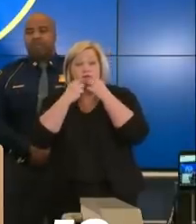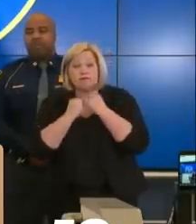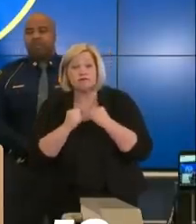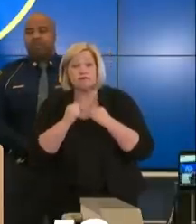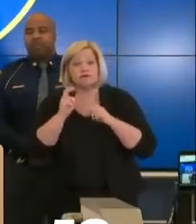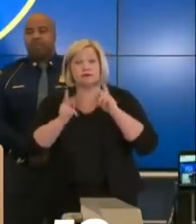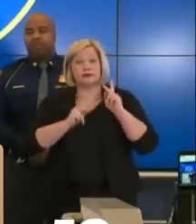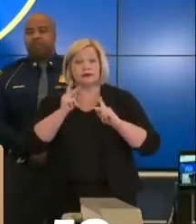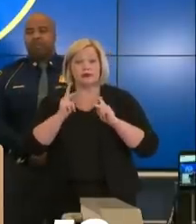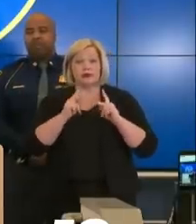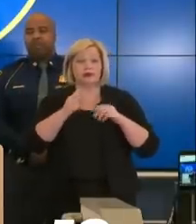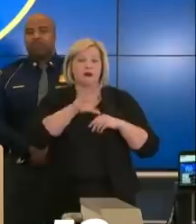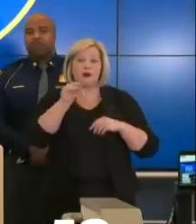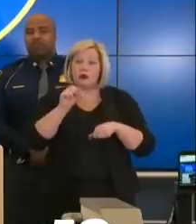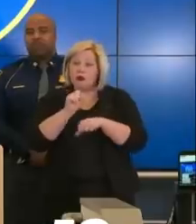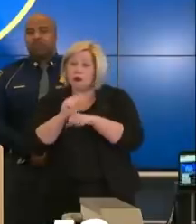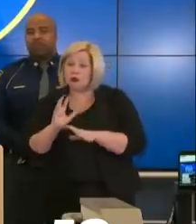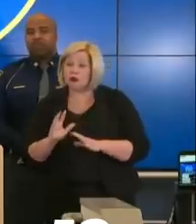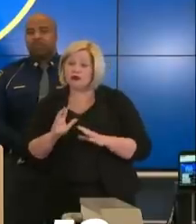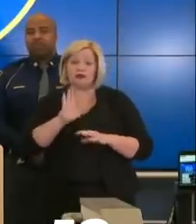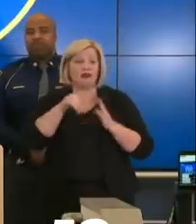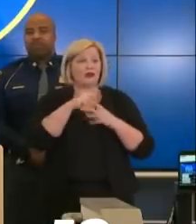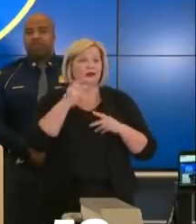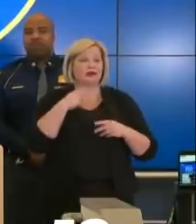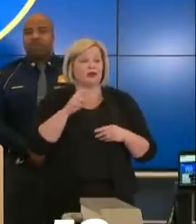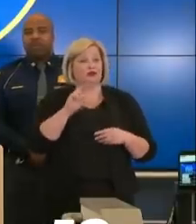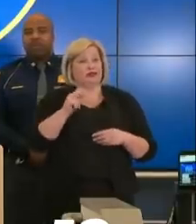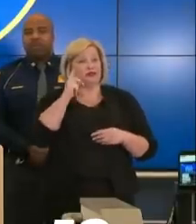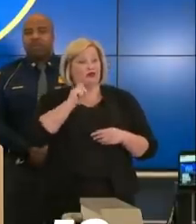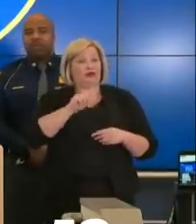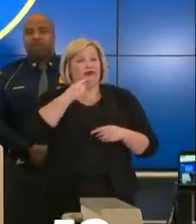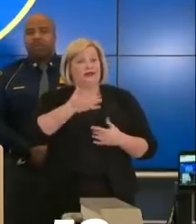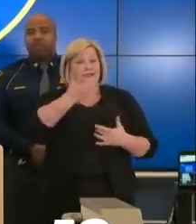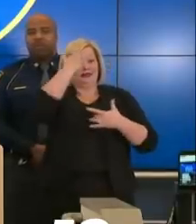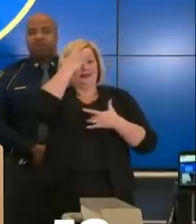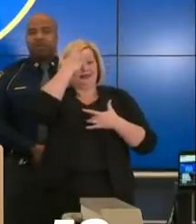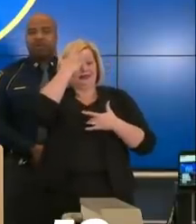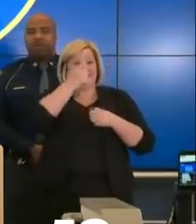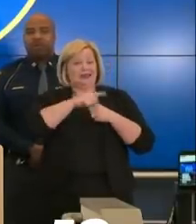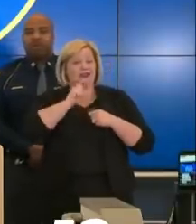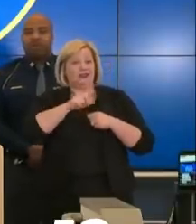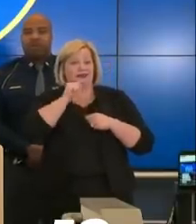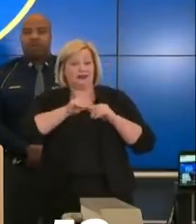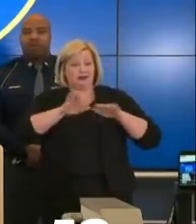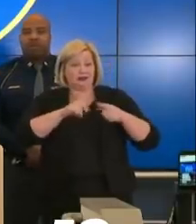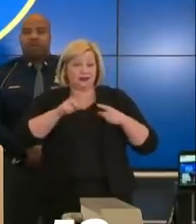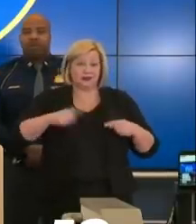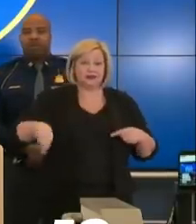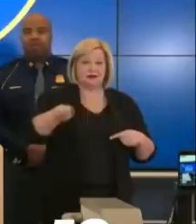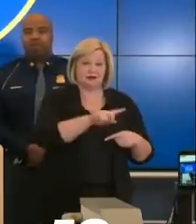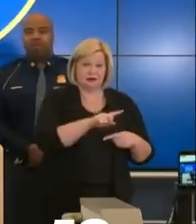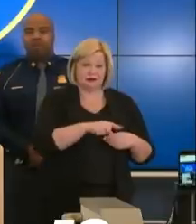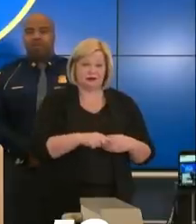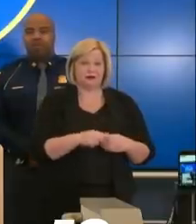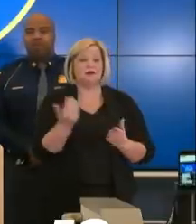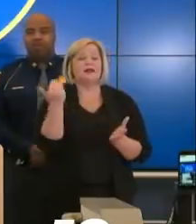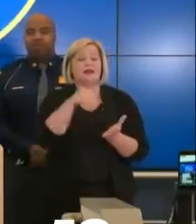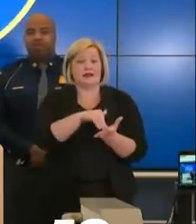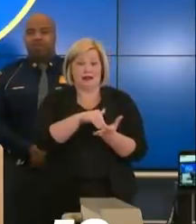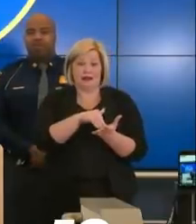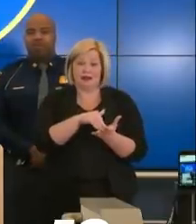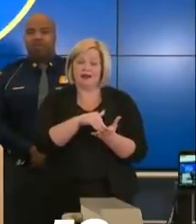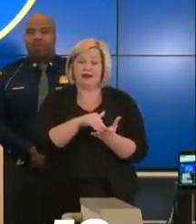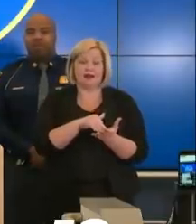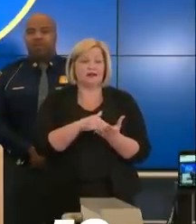your coworkers, and people at risk of serious illness. Again, there are